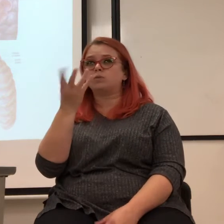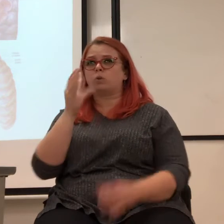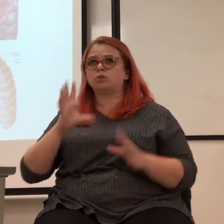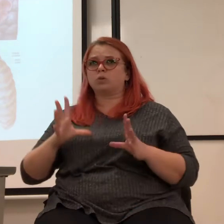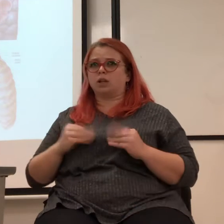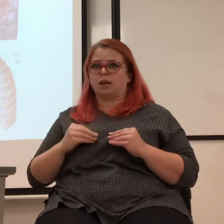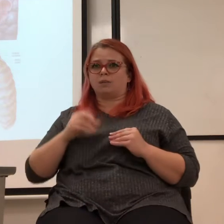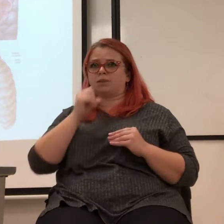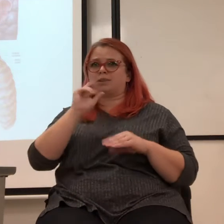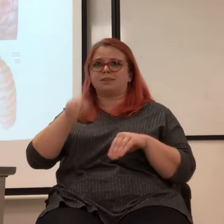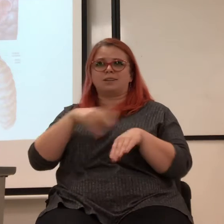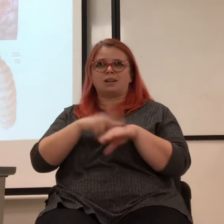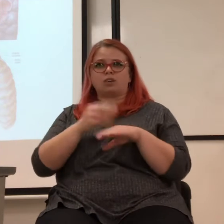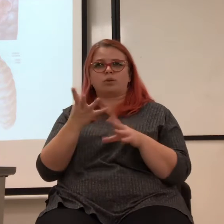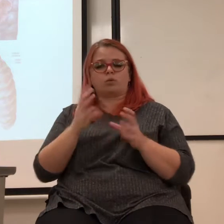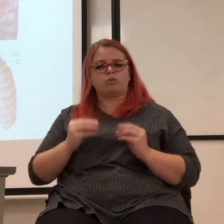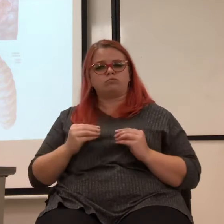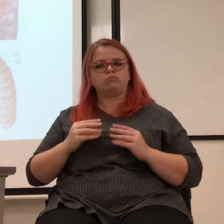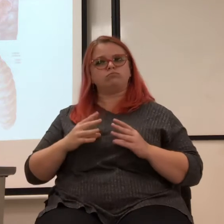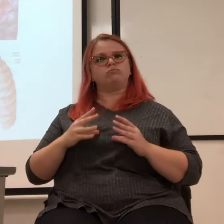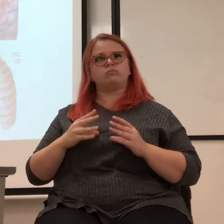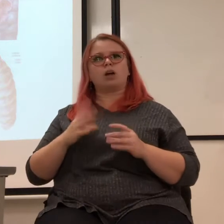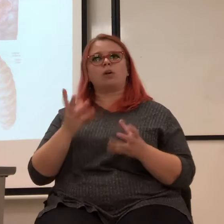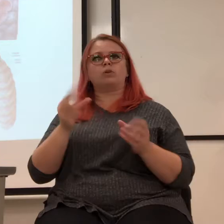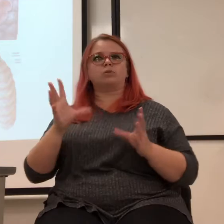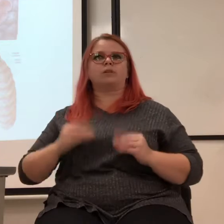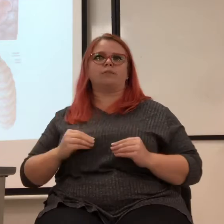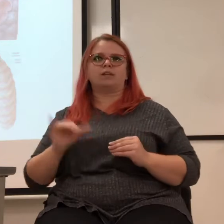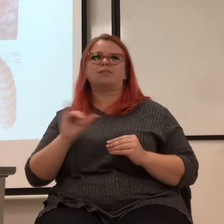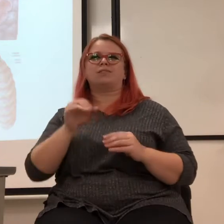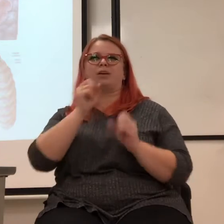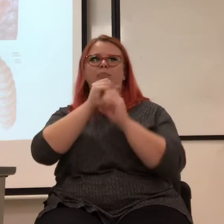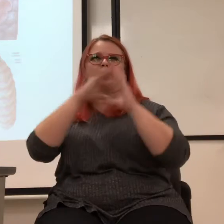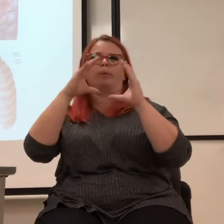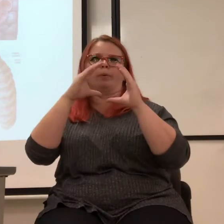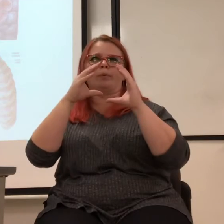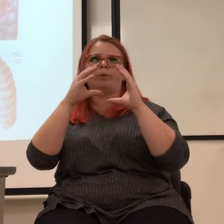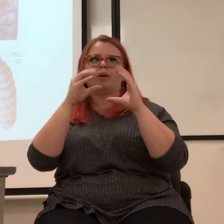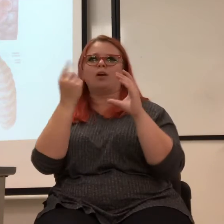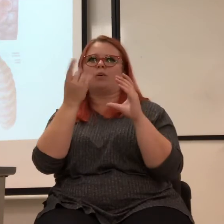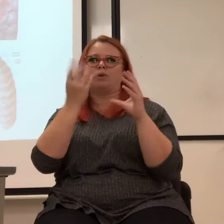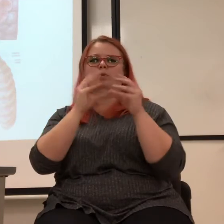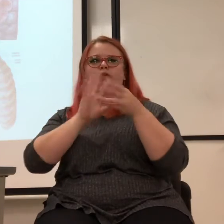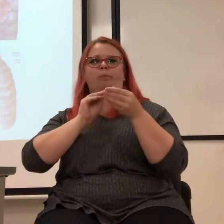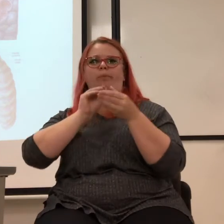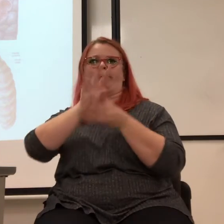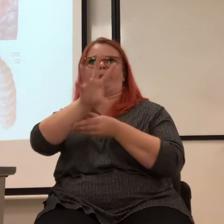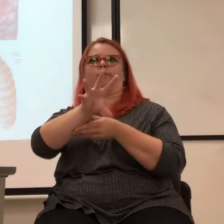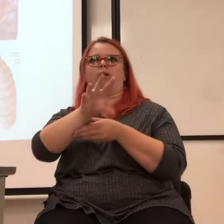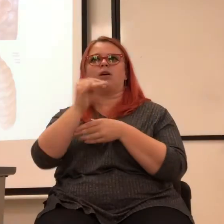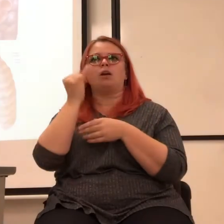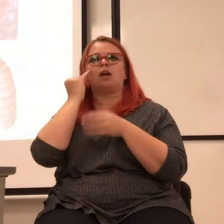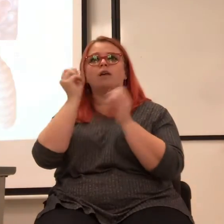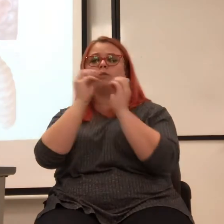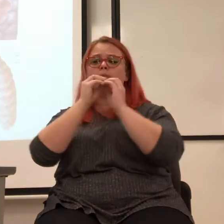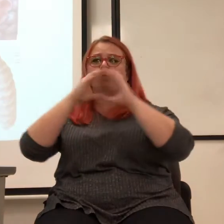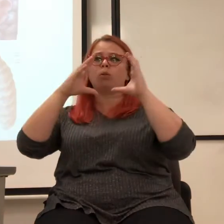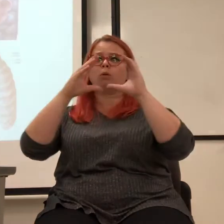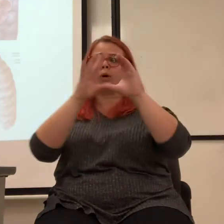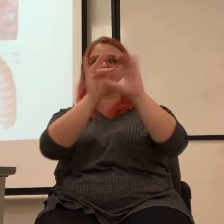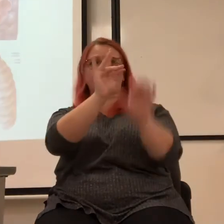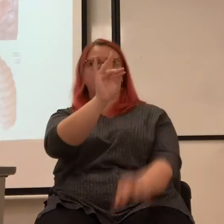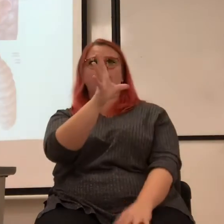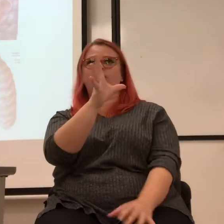it naturally wants to deflate, like letting air out of a balloon. If you ever like blow a balloon up and let it go, does it ever inflate